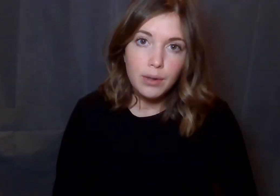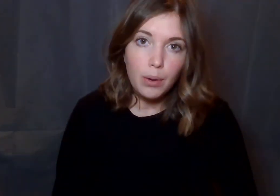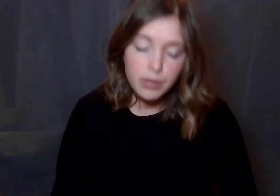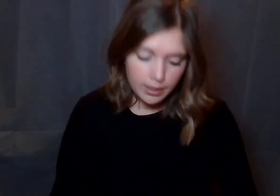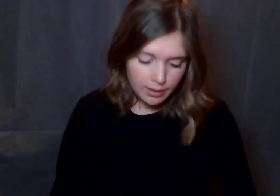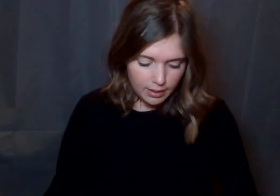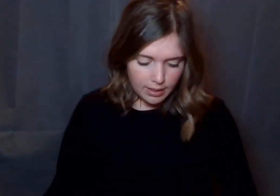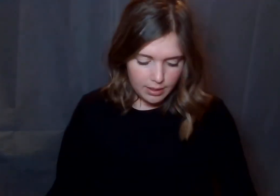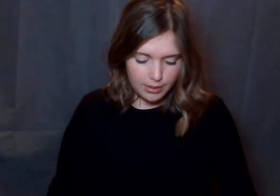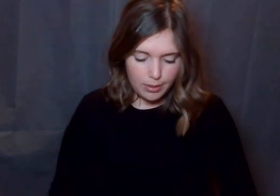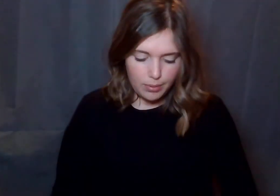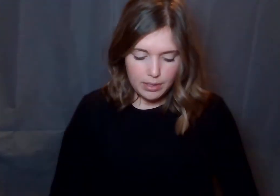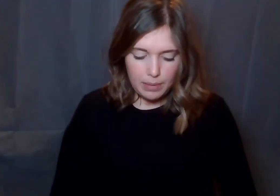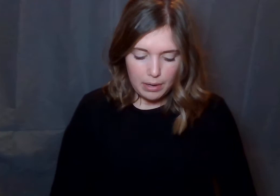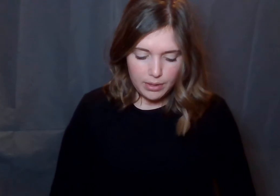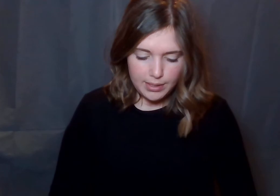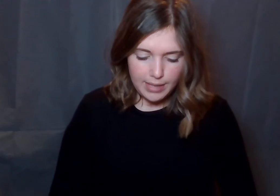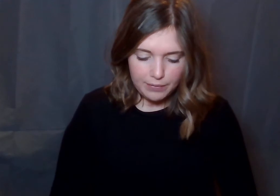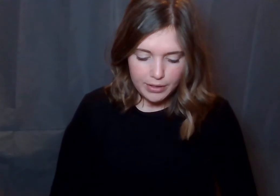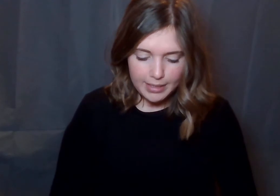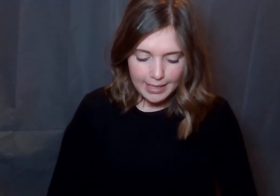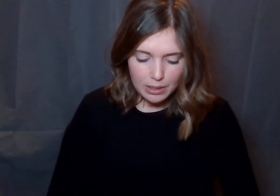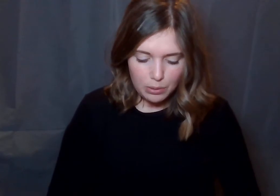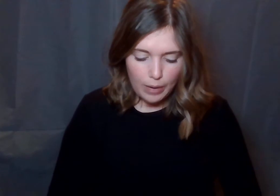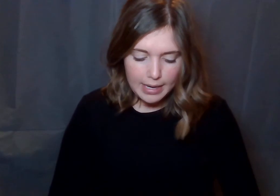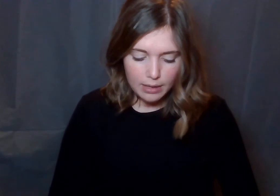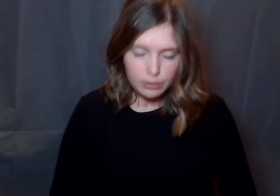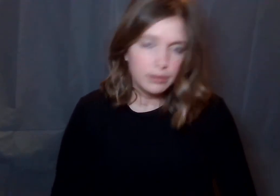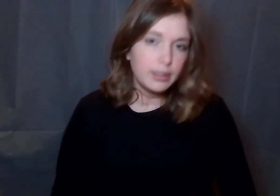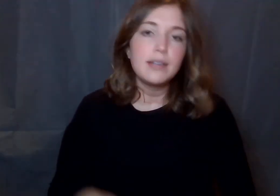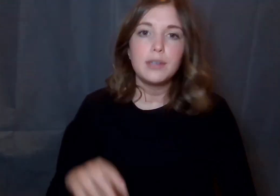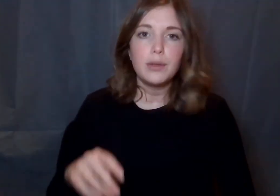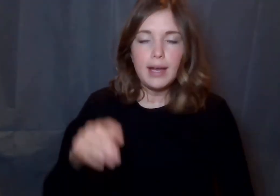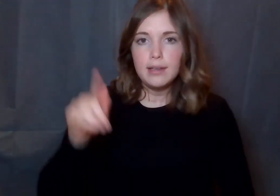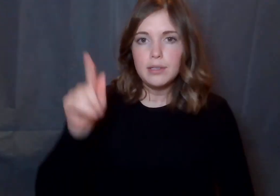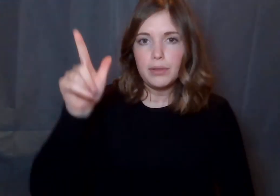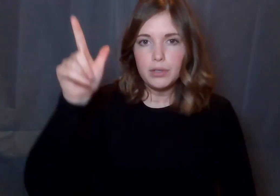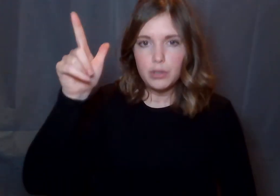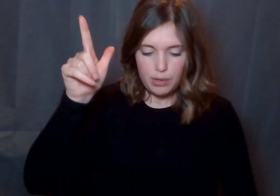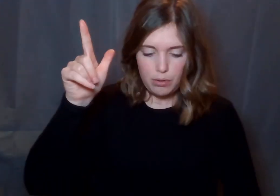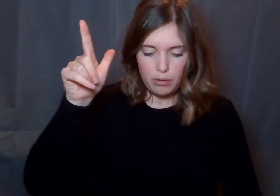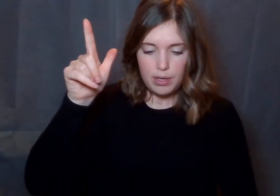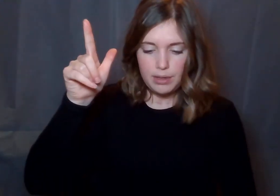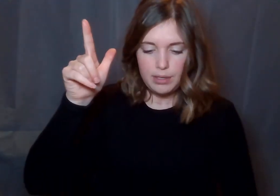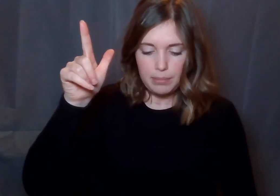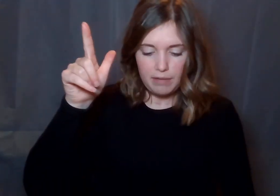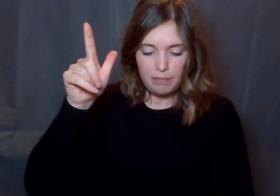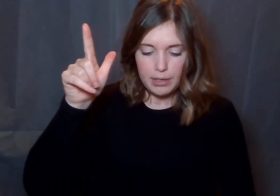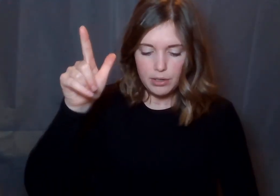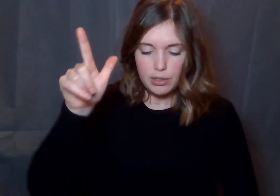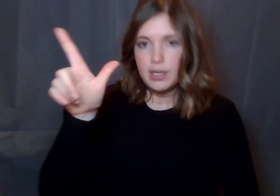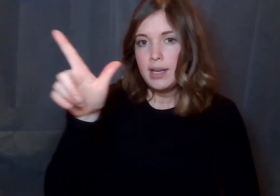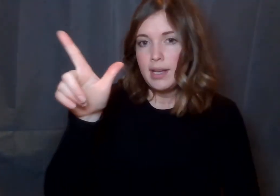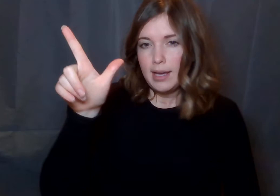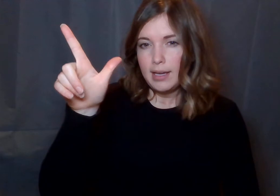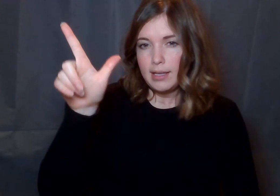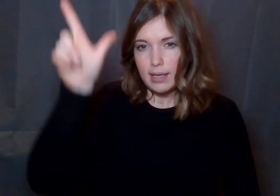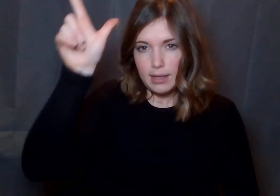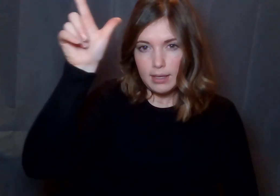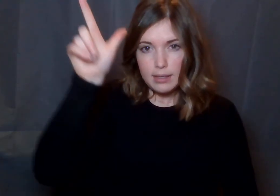note, and this note is about the sign for get regularly. So that is what they're showing you in these above pictures, and it's like this.